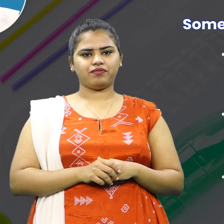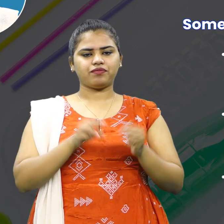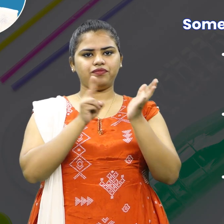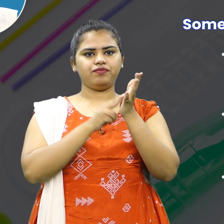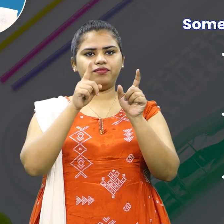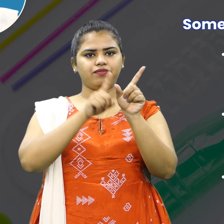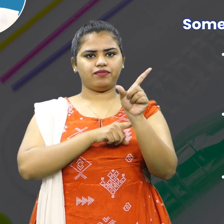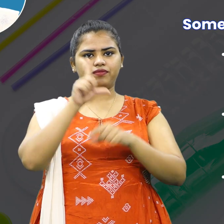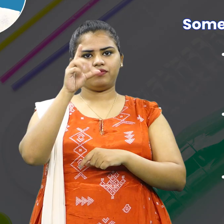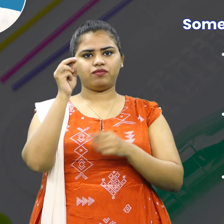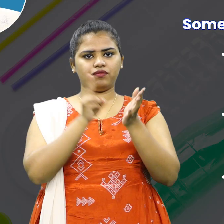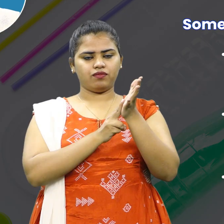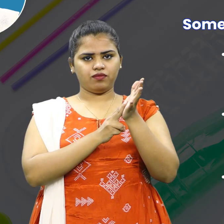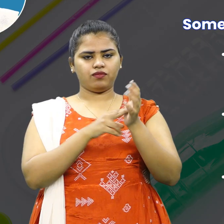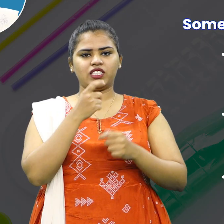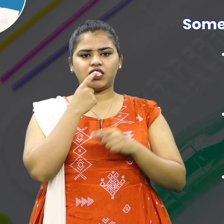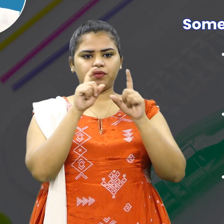Nylon fiber is strong,